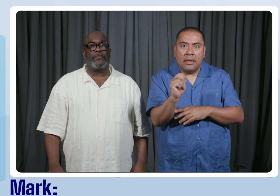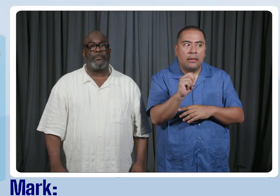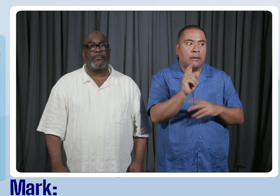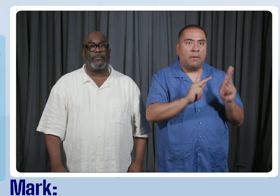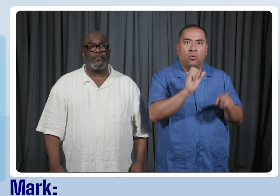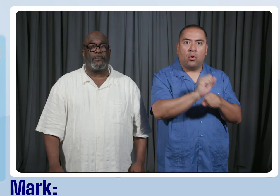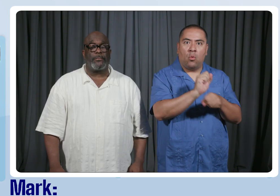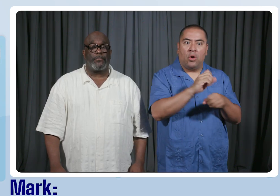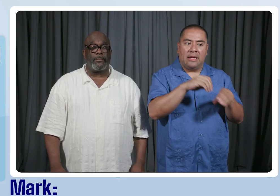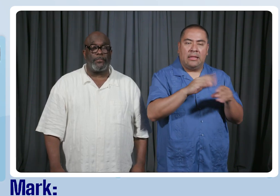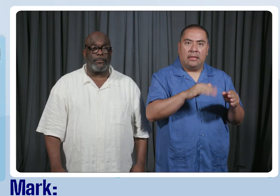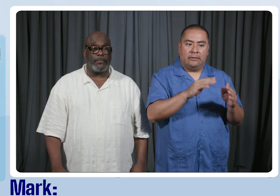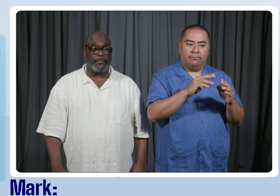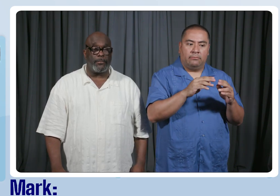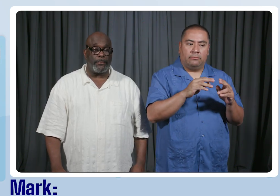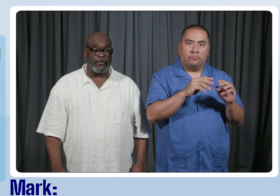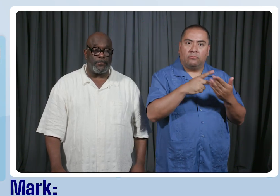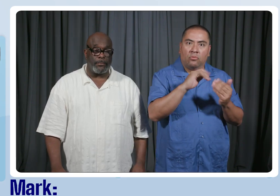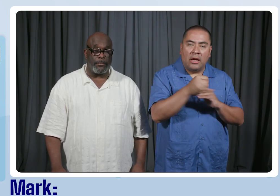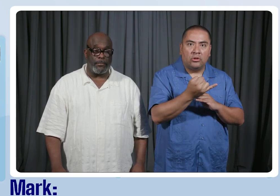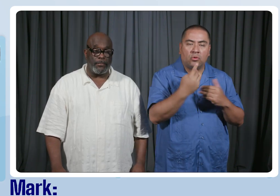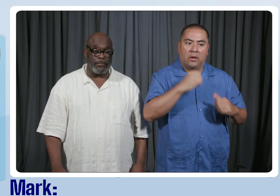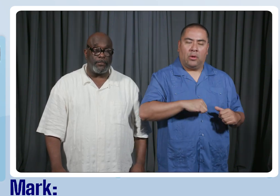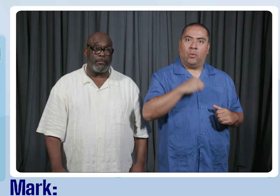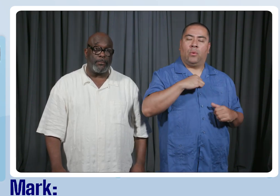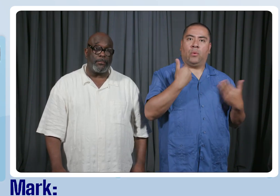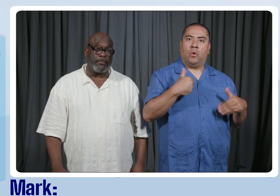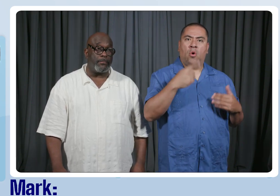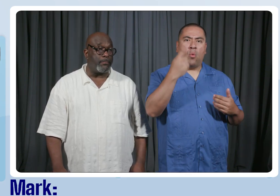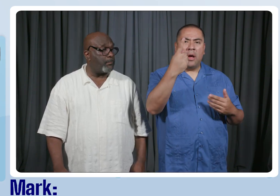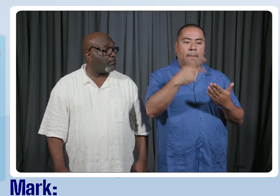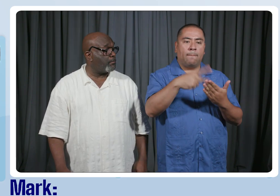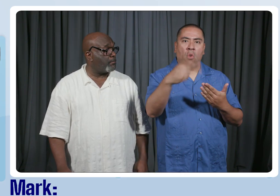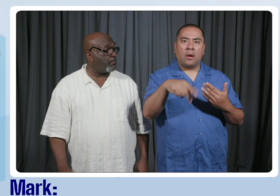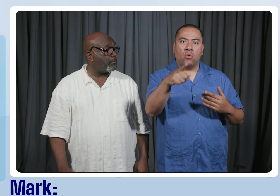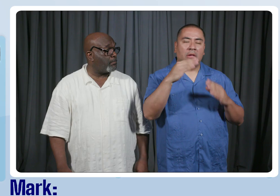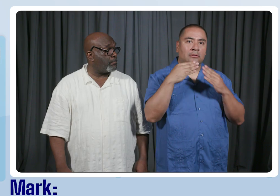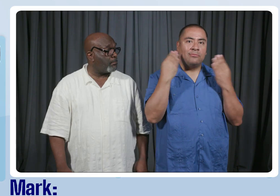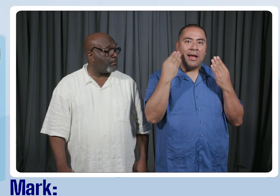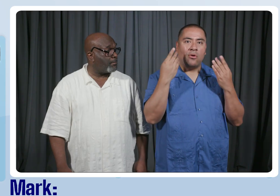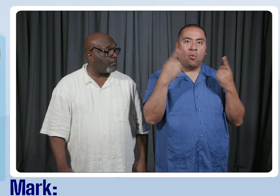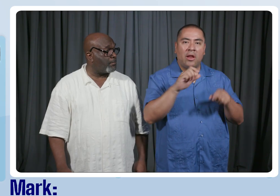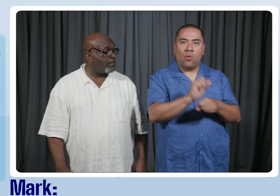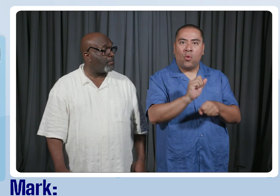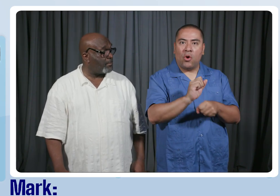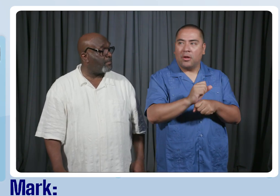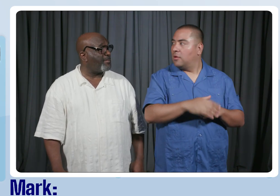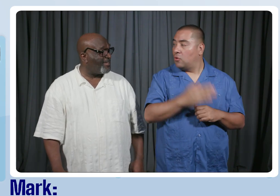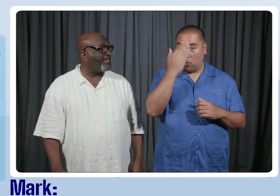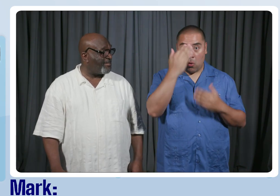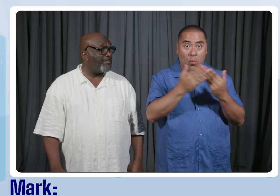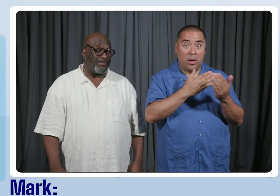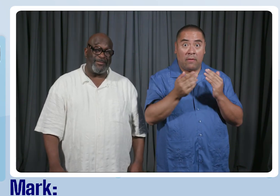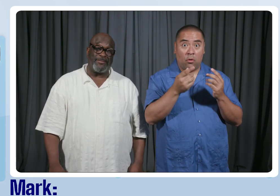they do, because they're truly helping. It's, I always say it, it's one of those programs that you can smile when you go to work, because you know that whatever you